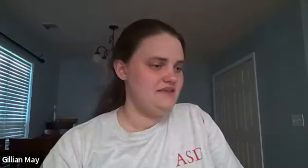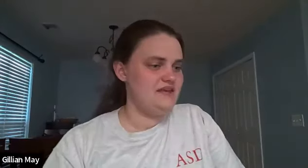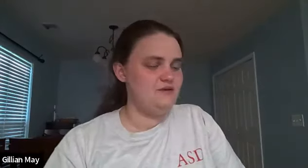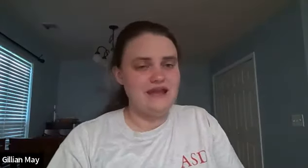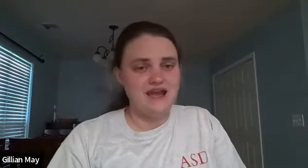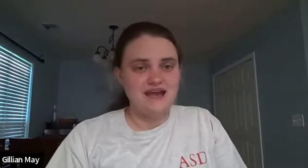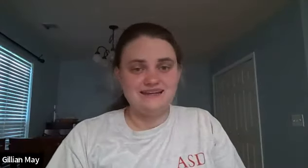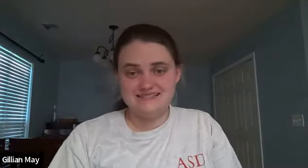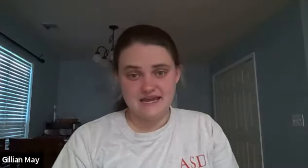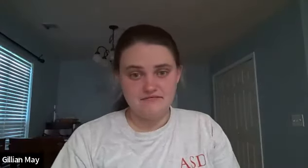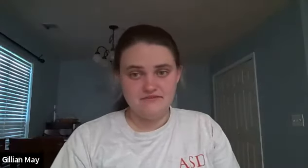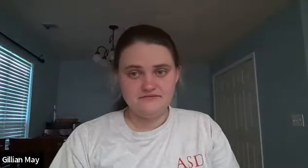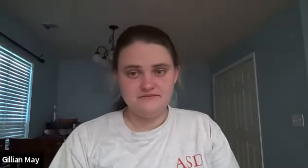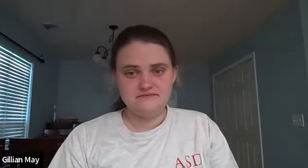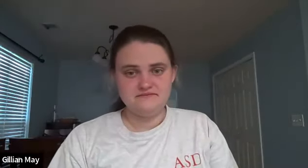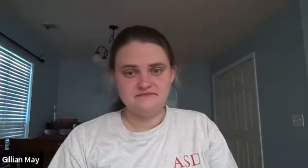Then we had deaf.